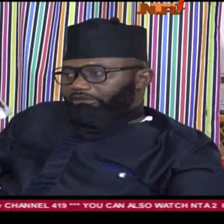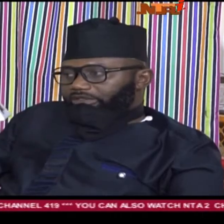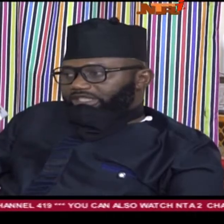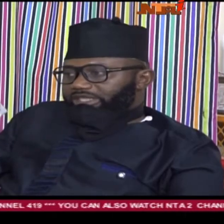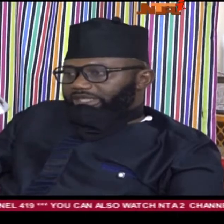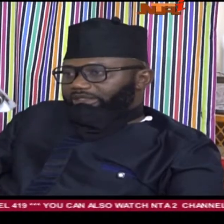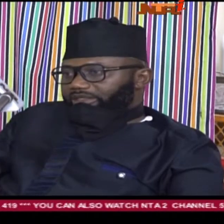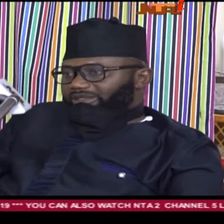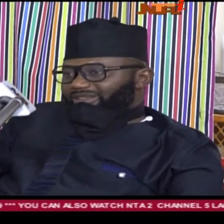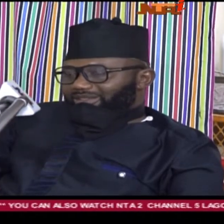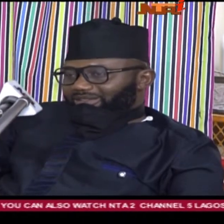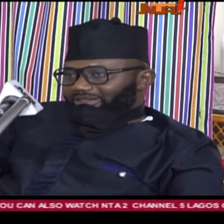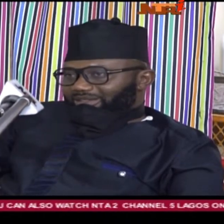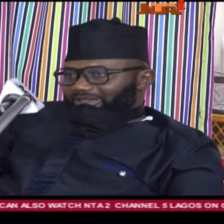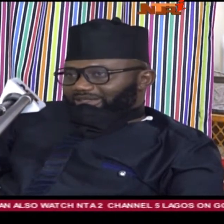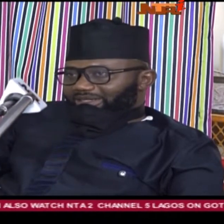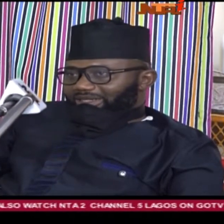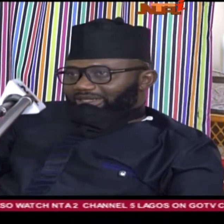Since then,